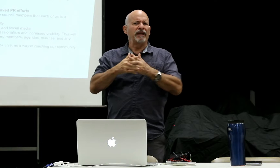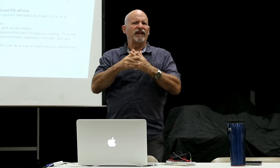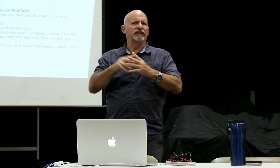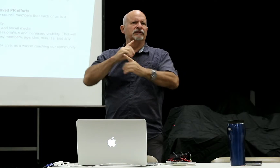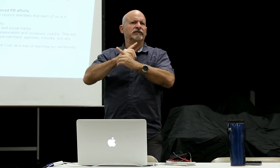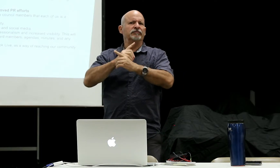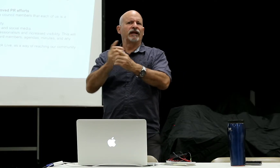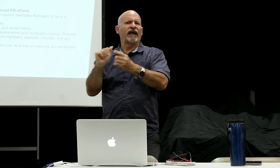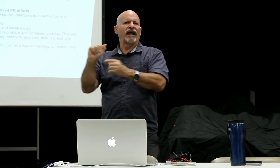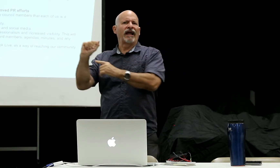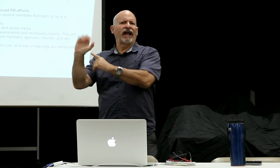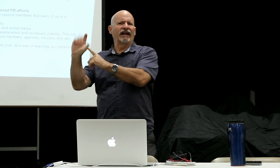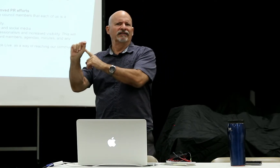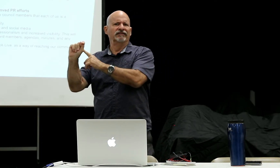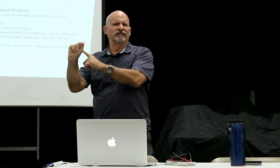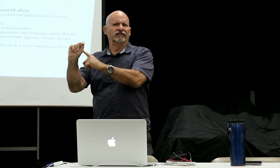ADA is the Americans with Disabilities Act.